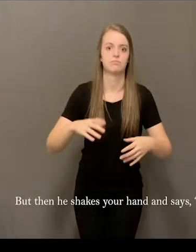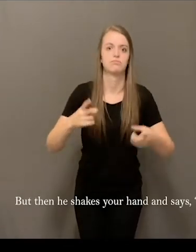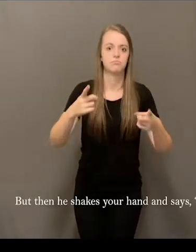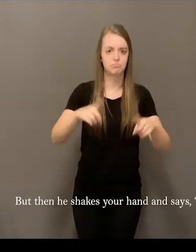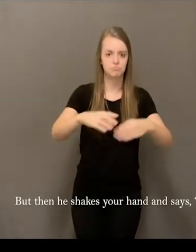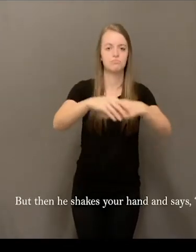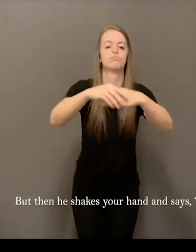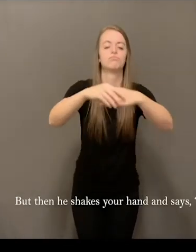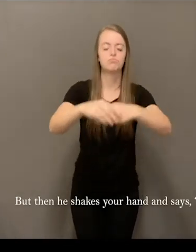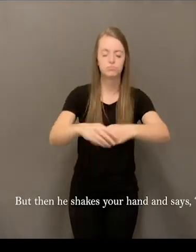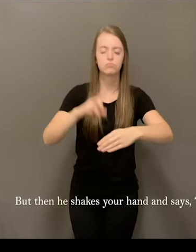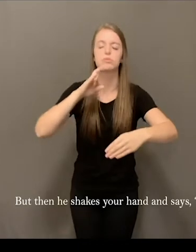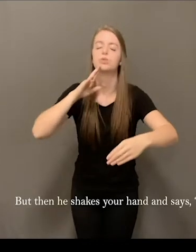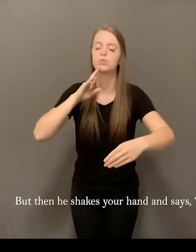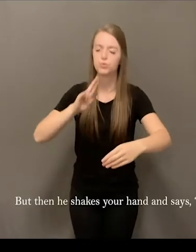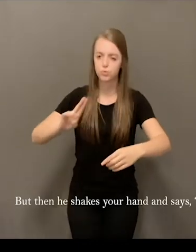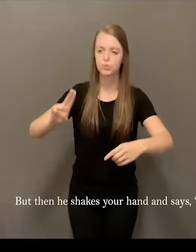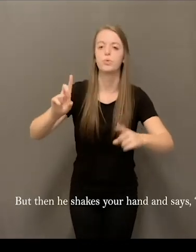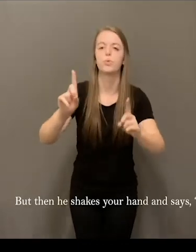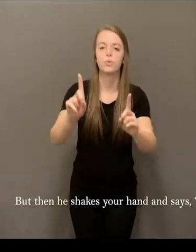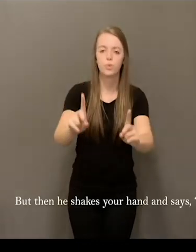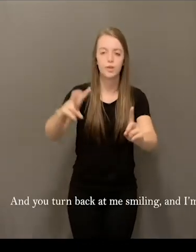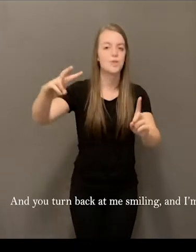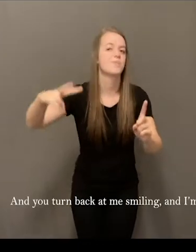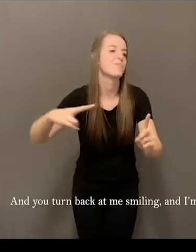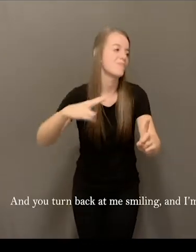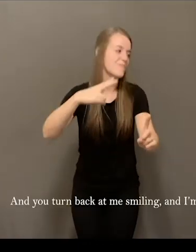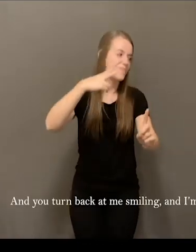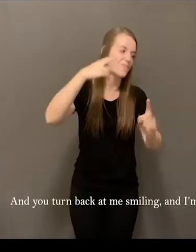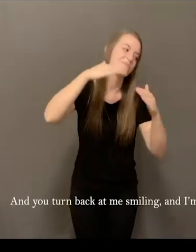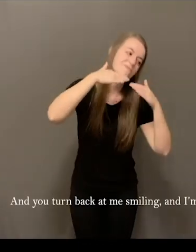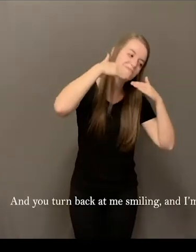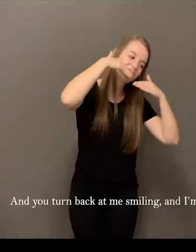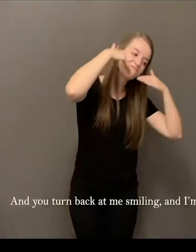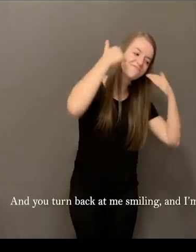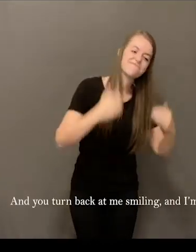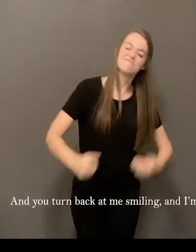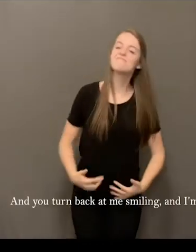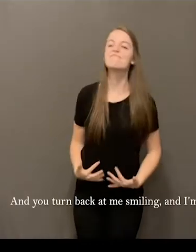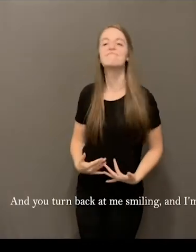but then he shakes your head and says be true.